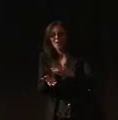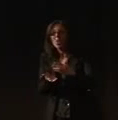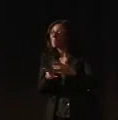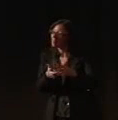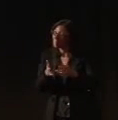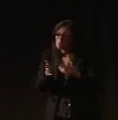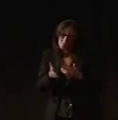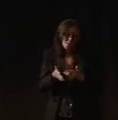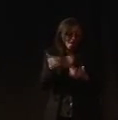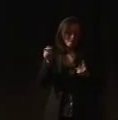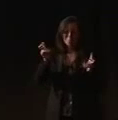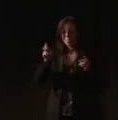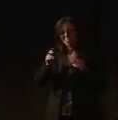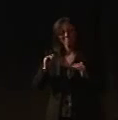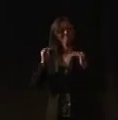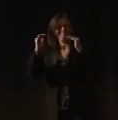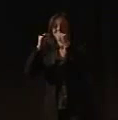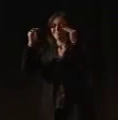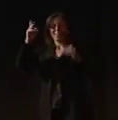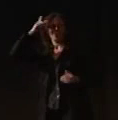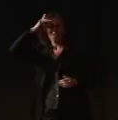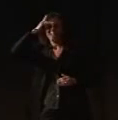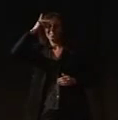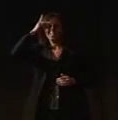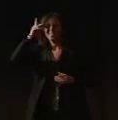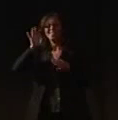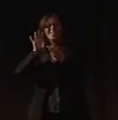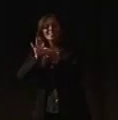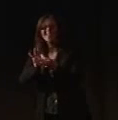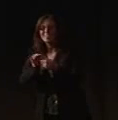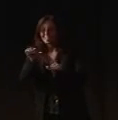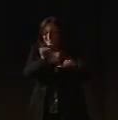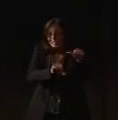and non-science and about the process of science itself.